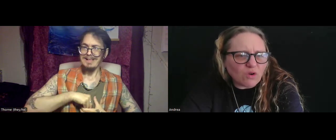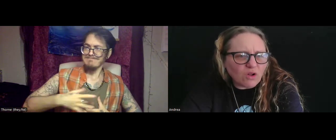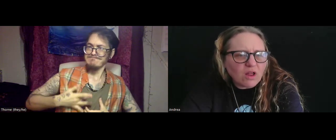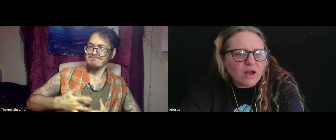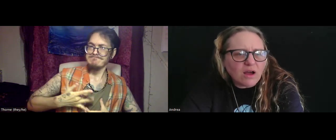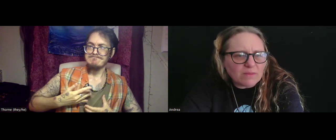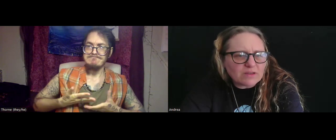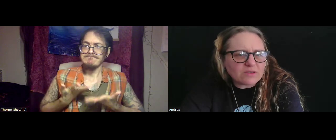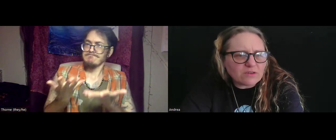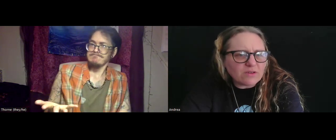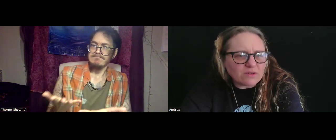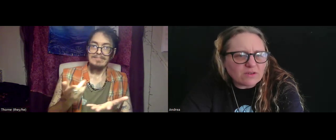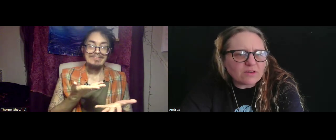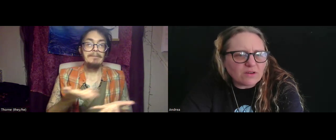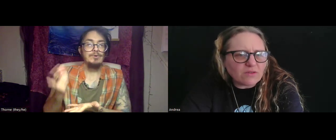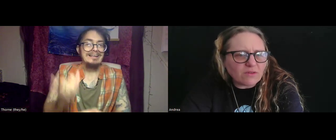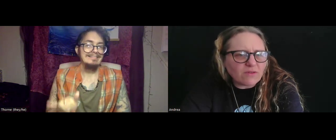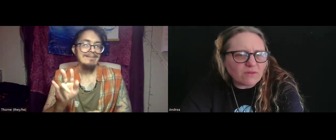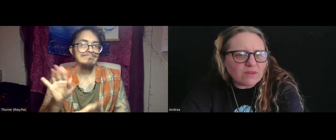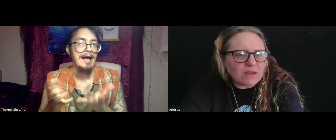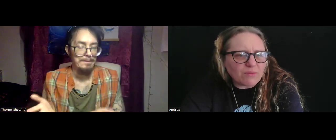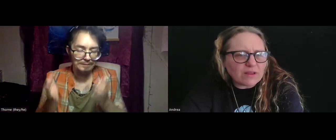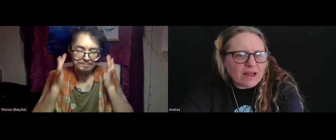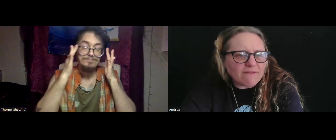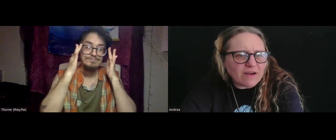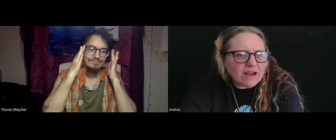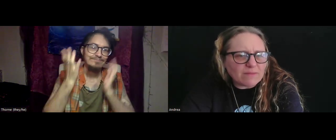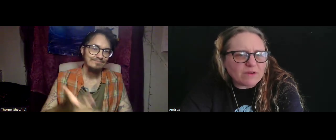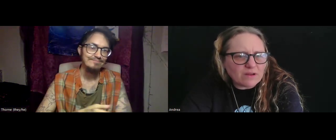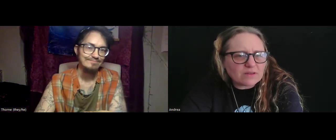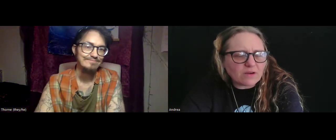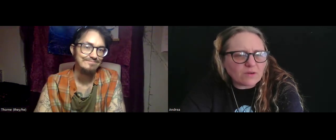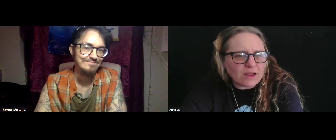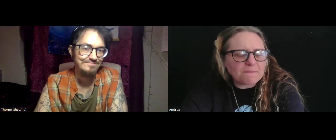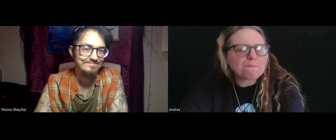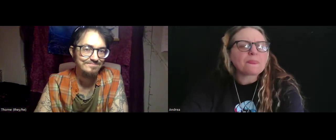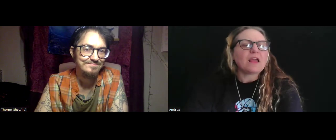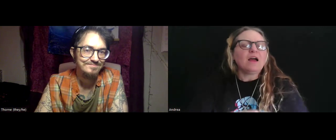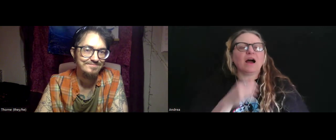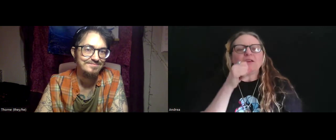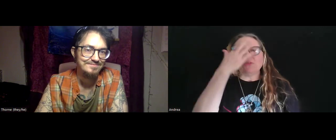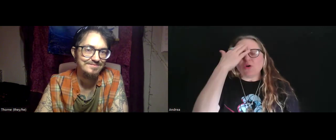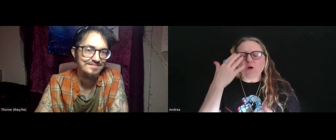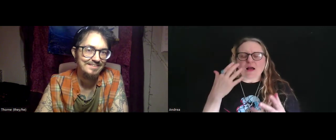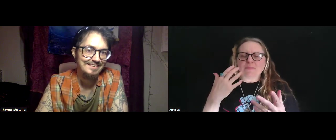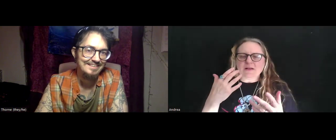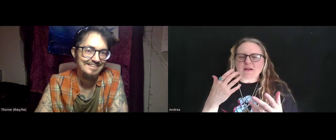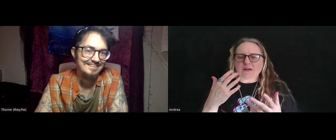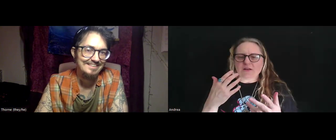visceral, internal, they bring that vibe. So yeah. I don't know. I mean,